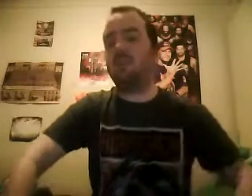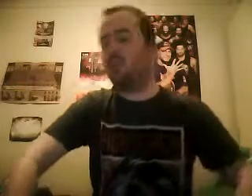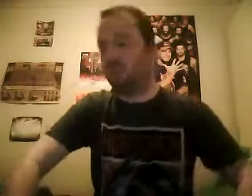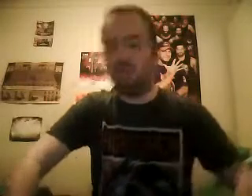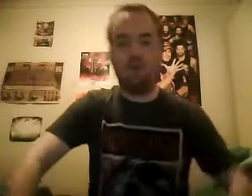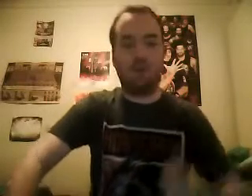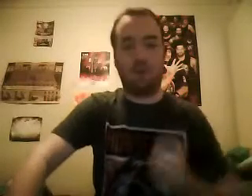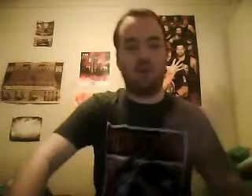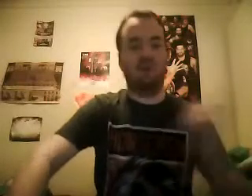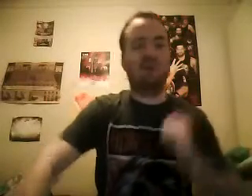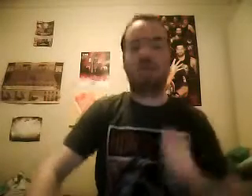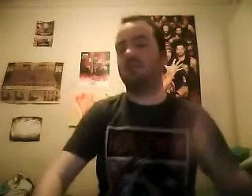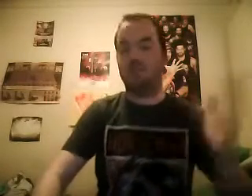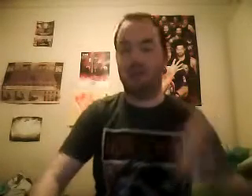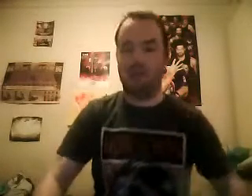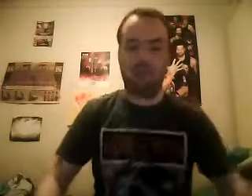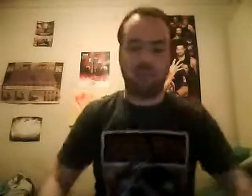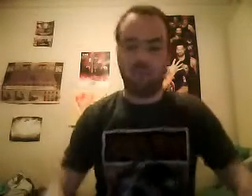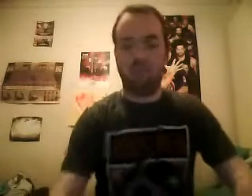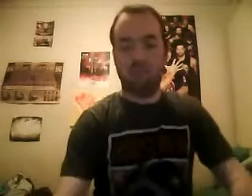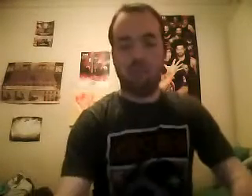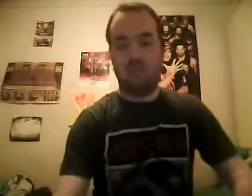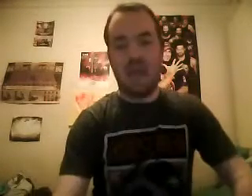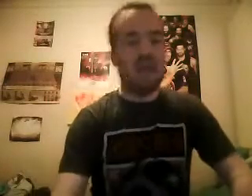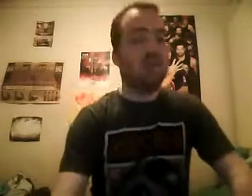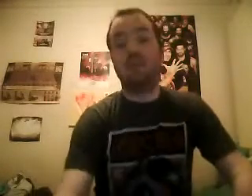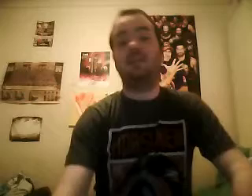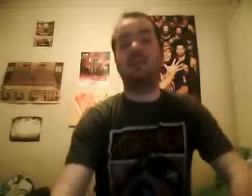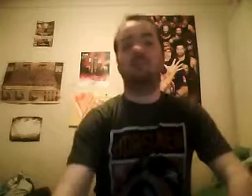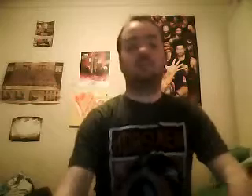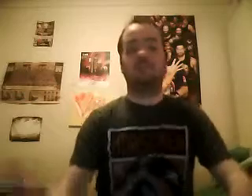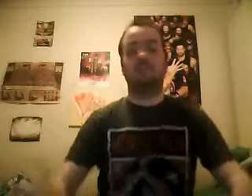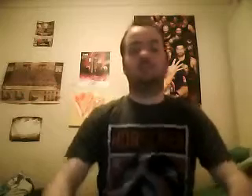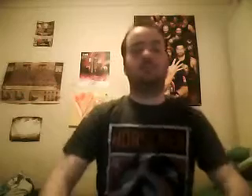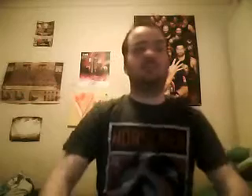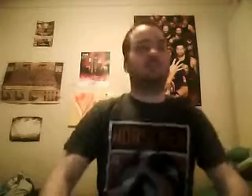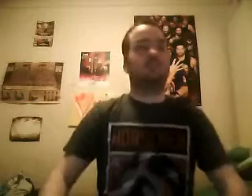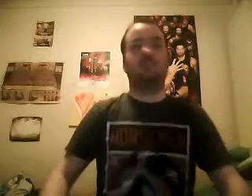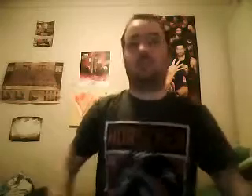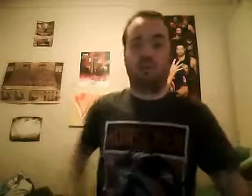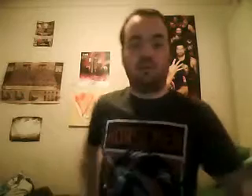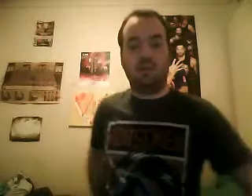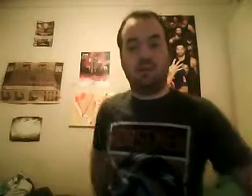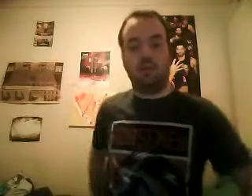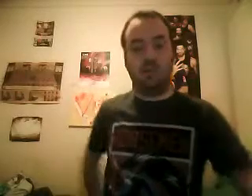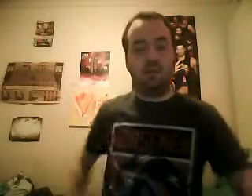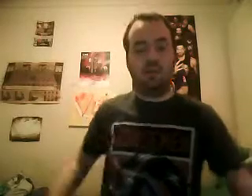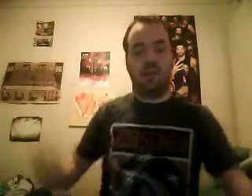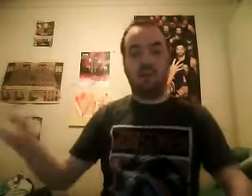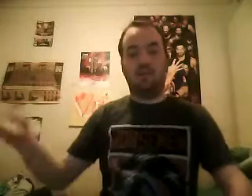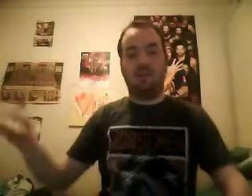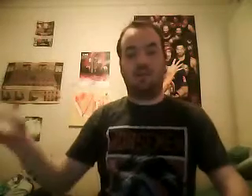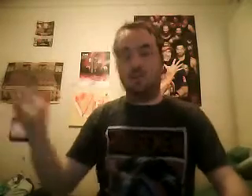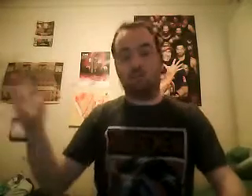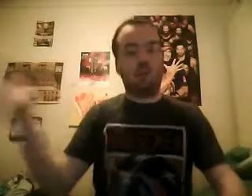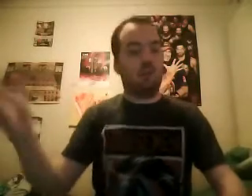to him on SmackDown tonight. And indeed it did. During Shane McMahon's